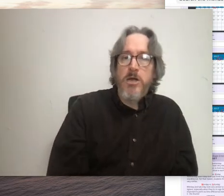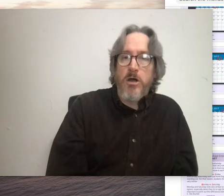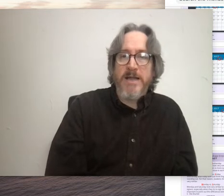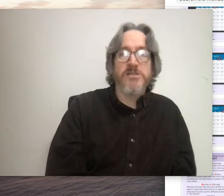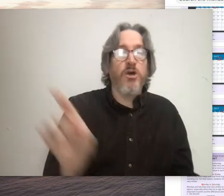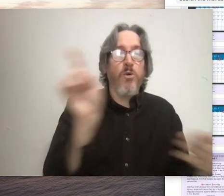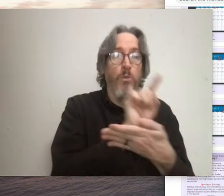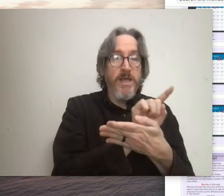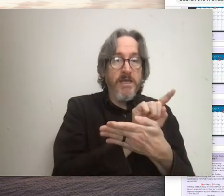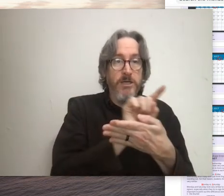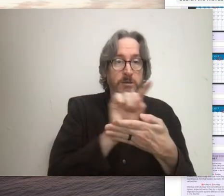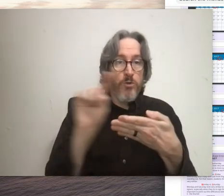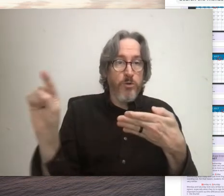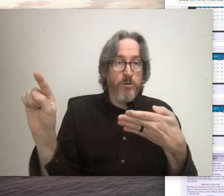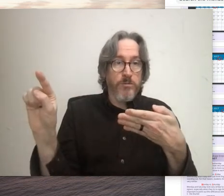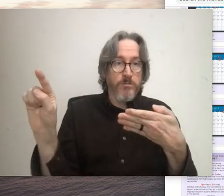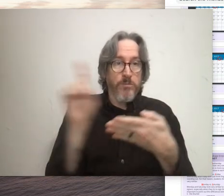All right, so